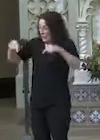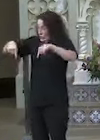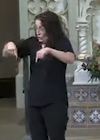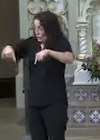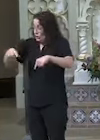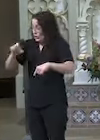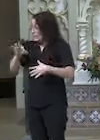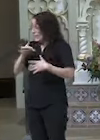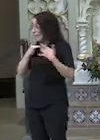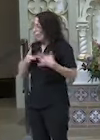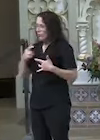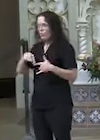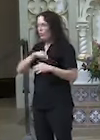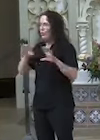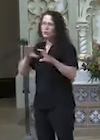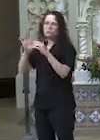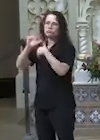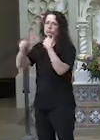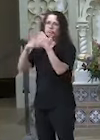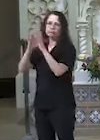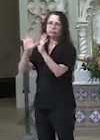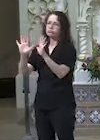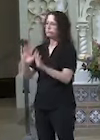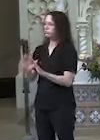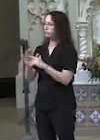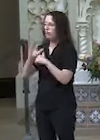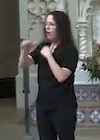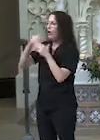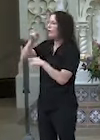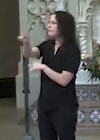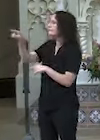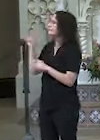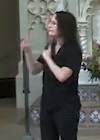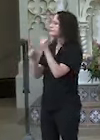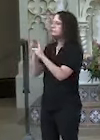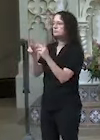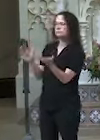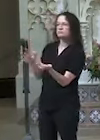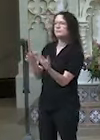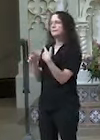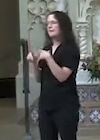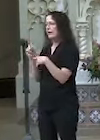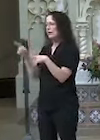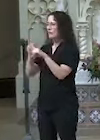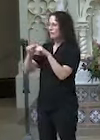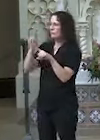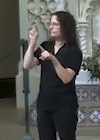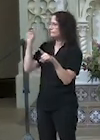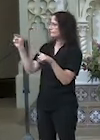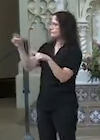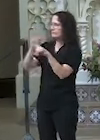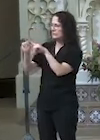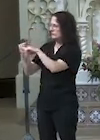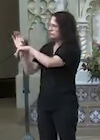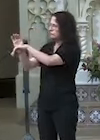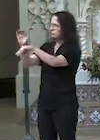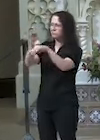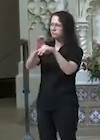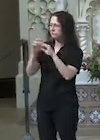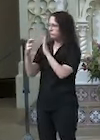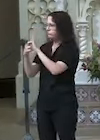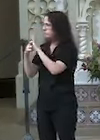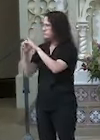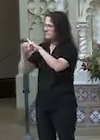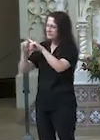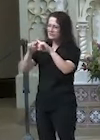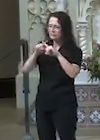here. We're all the other people that we had in that room, we tried to get representatives from around the Archdiocese representing